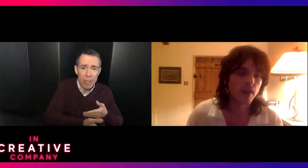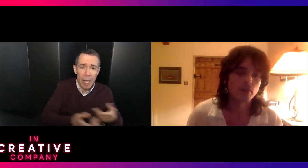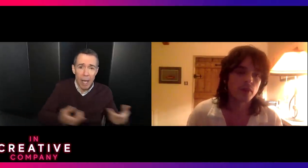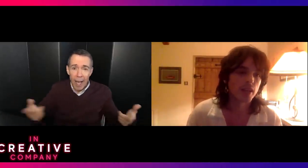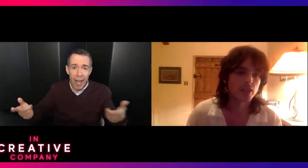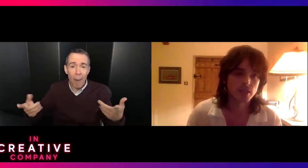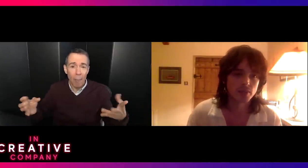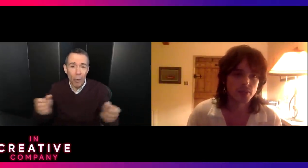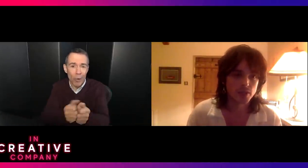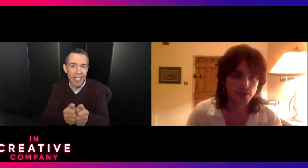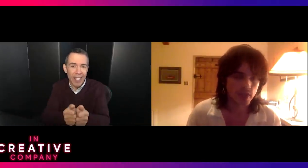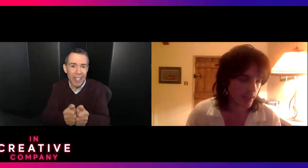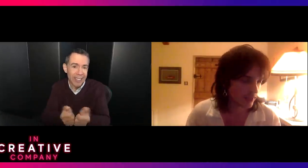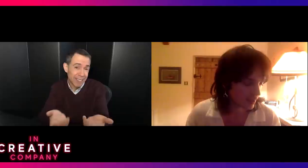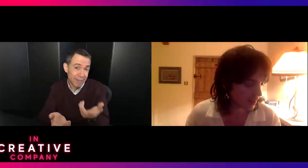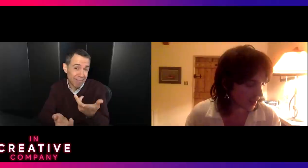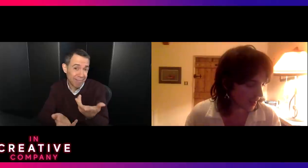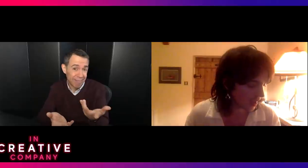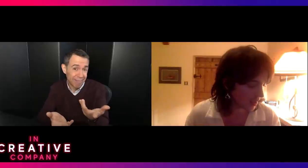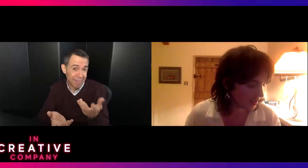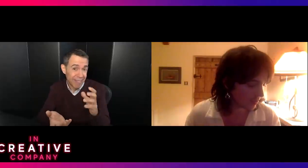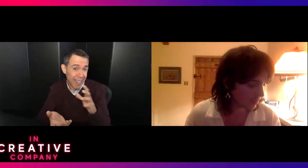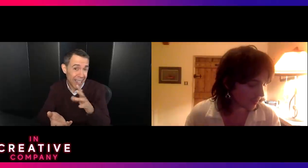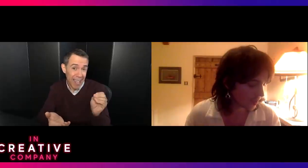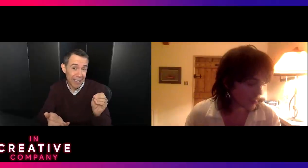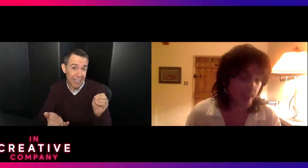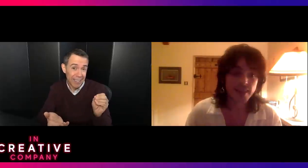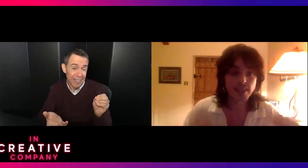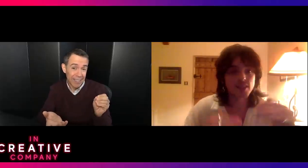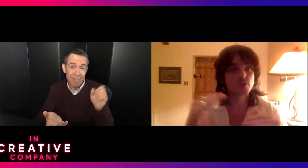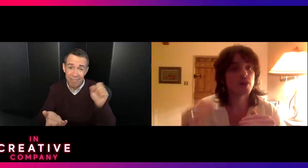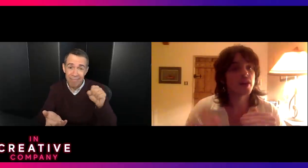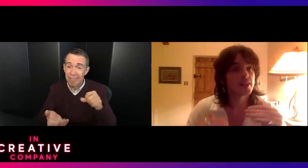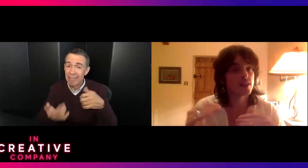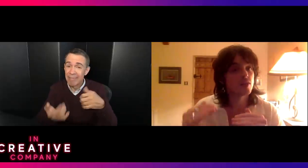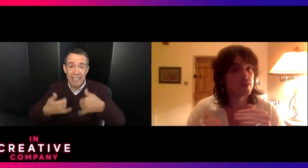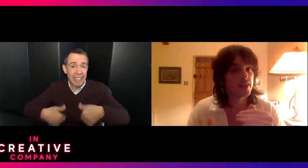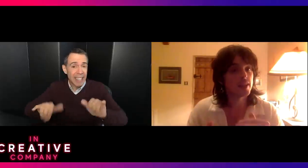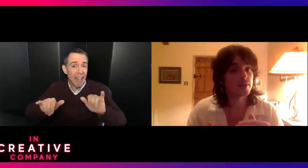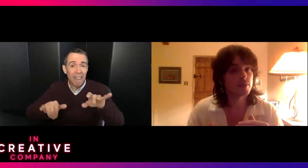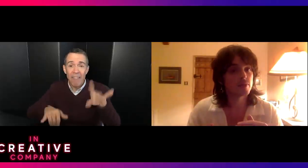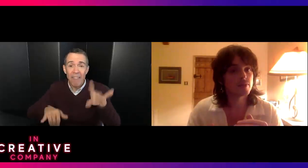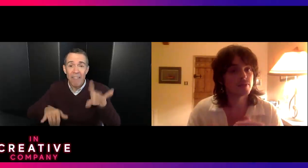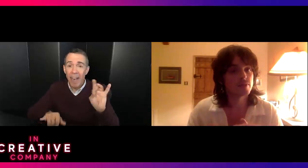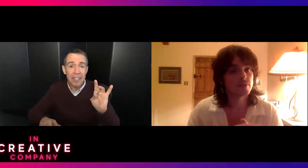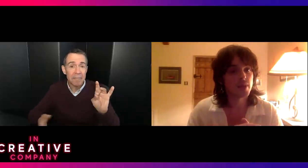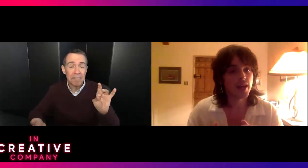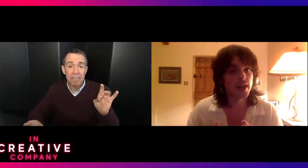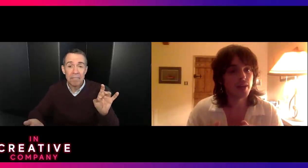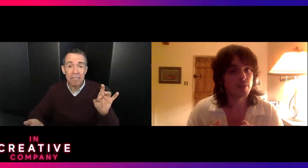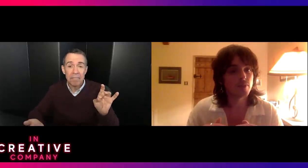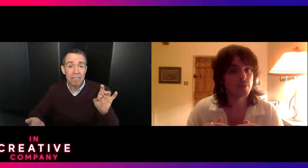loving family relationship, as you said. Yet they still find this lovely